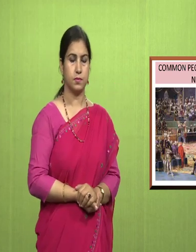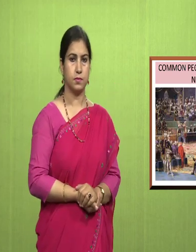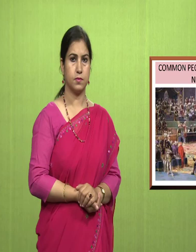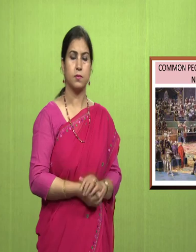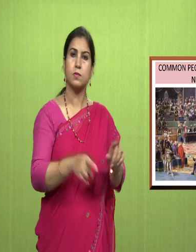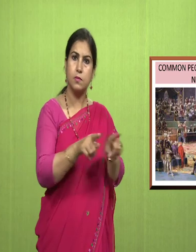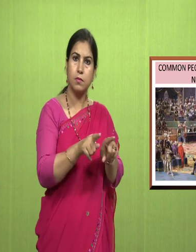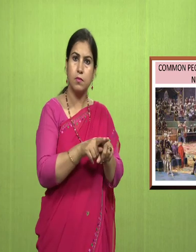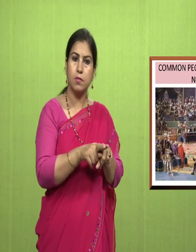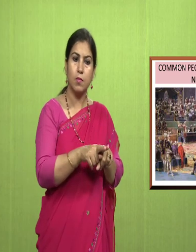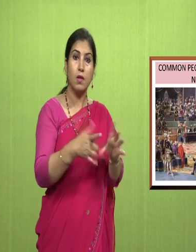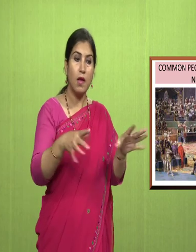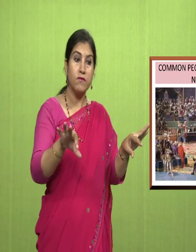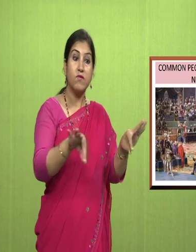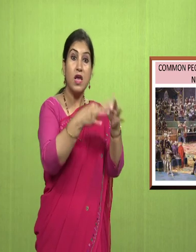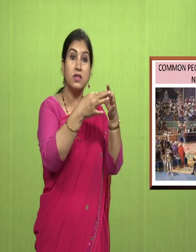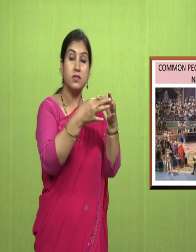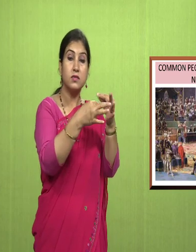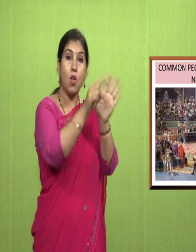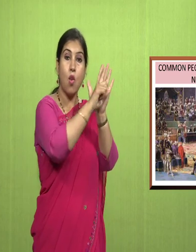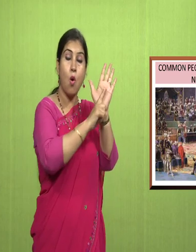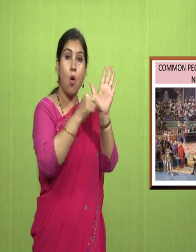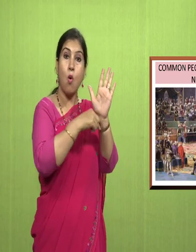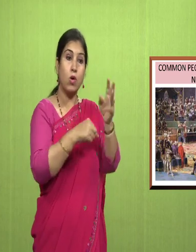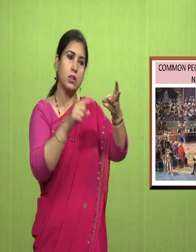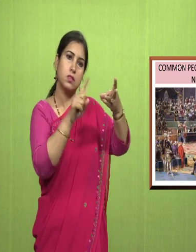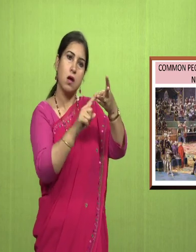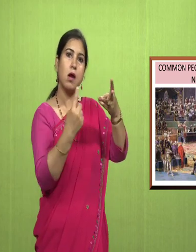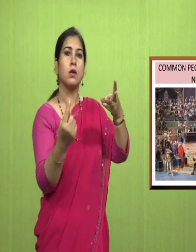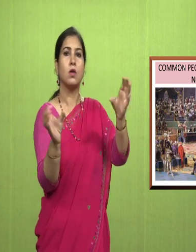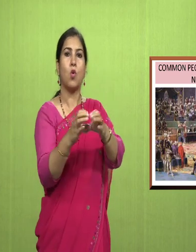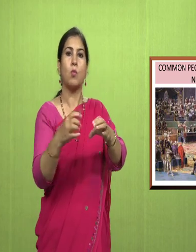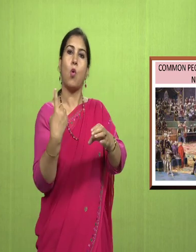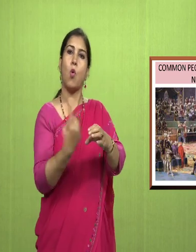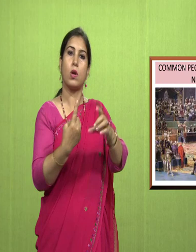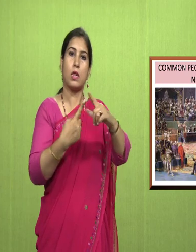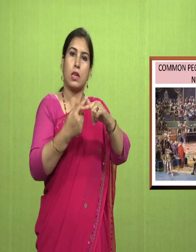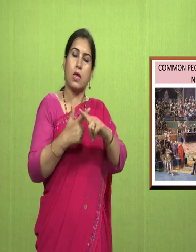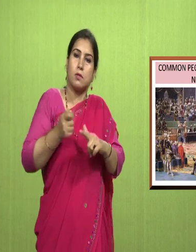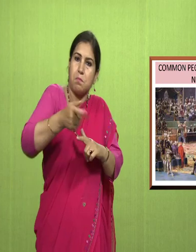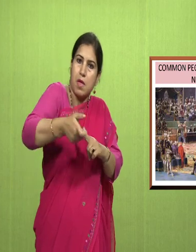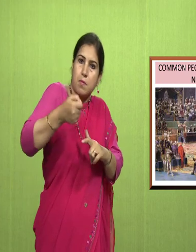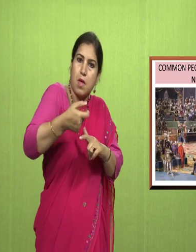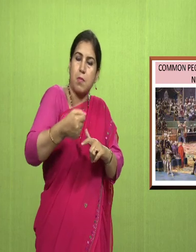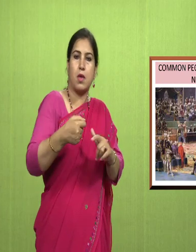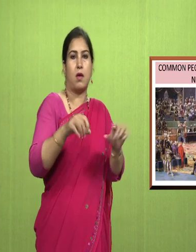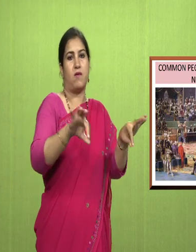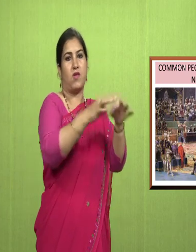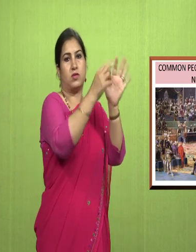As according to the French law, only the third class had to pay the taxes,